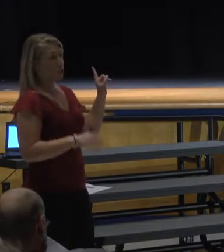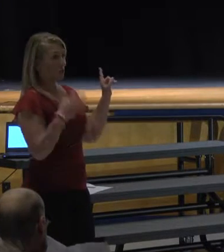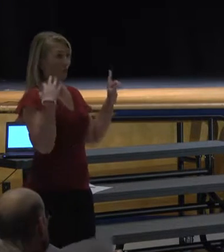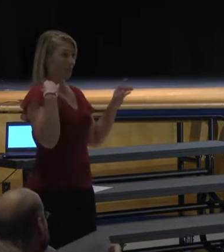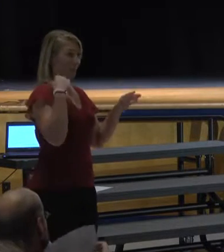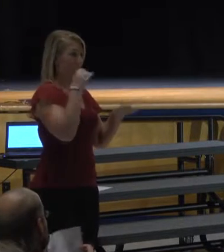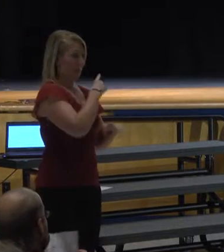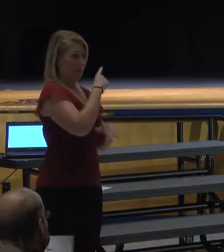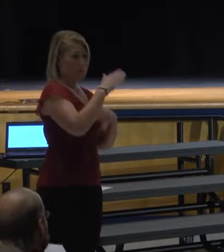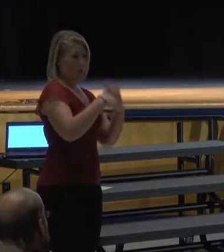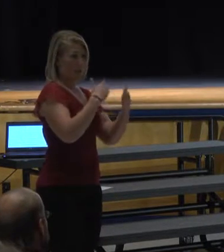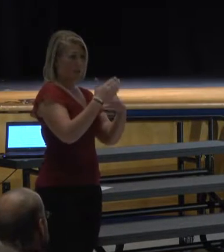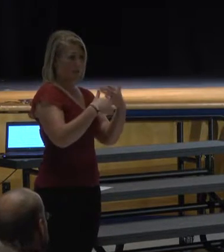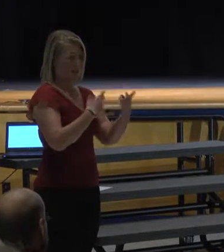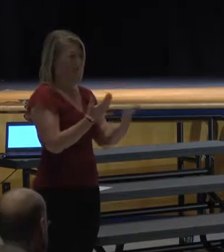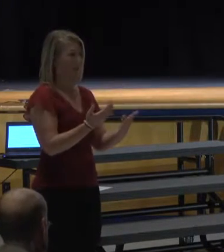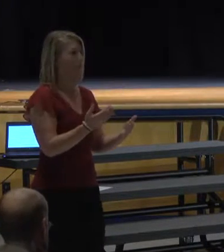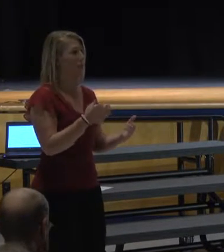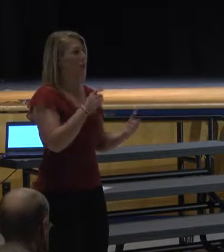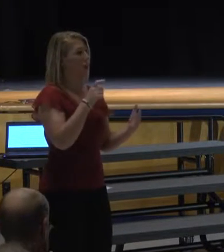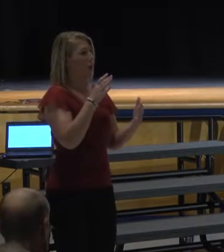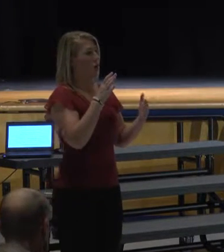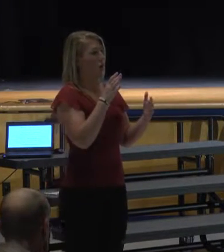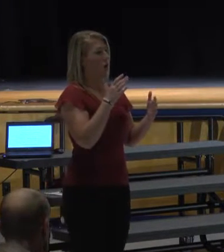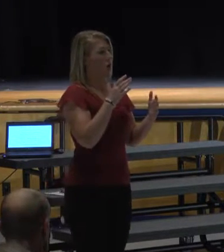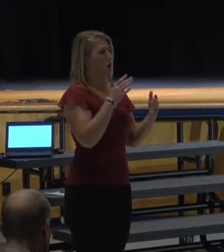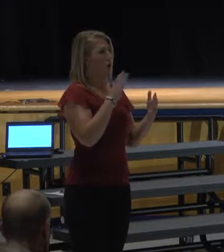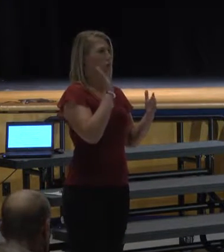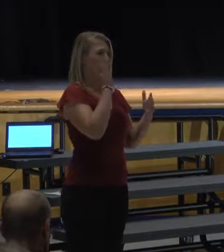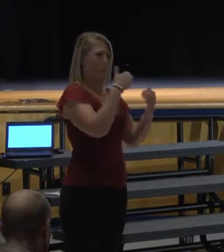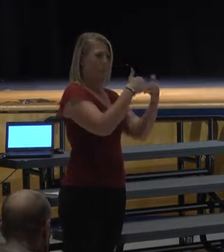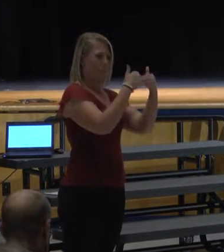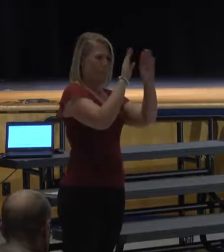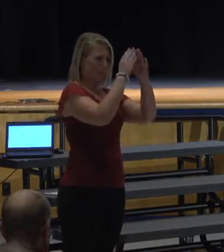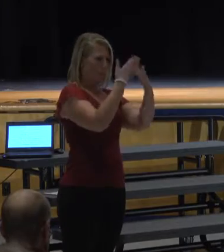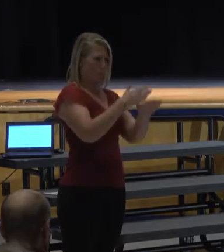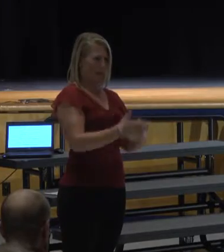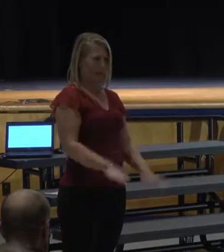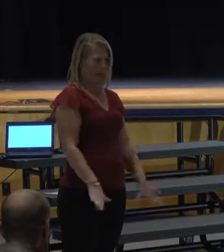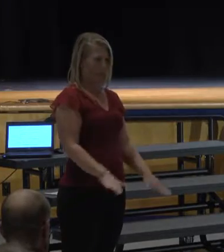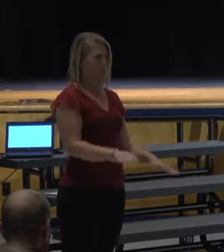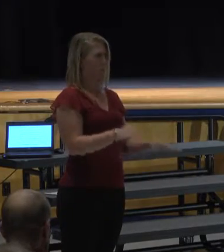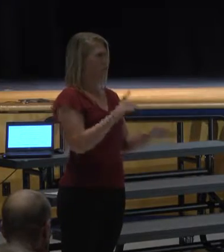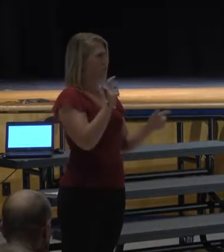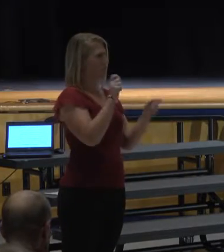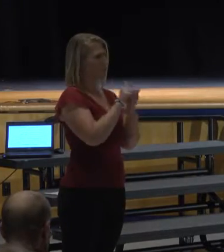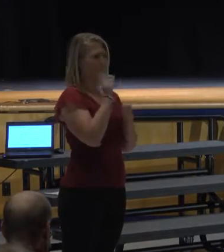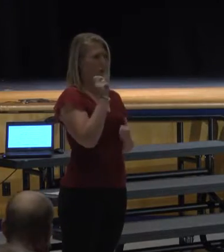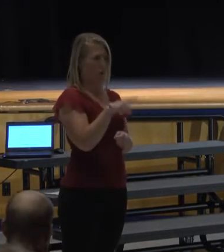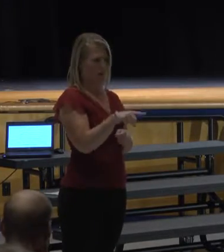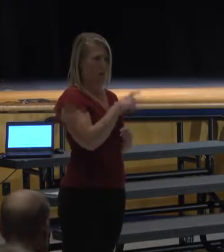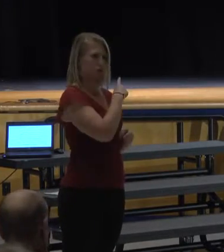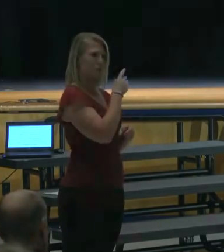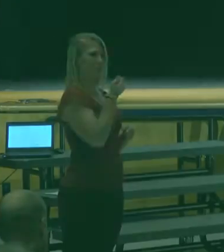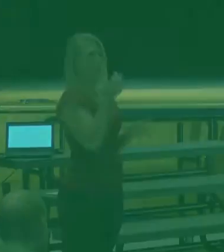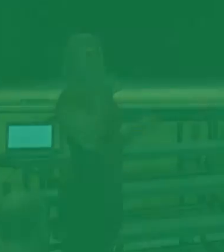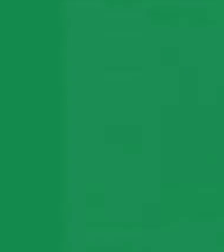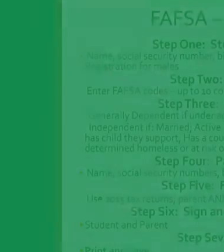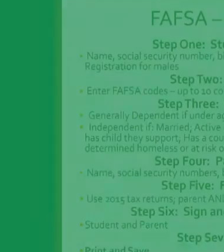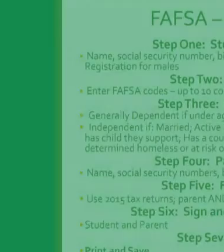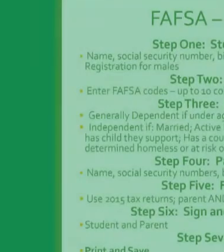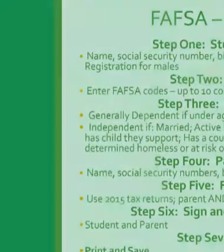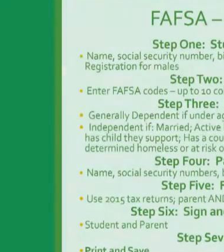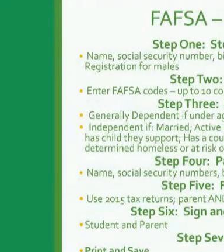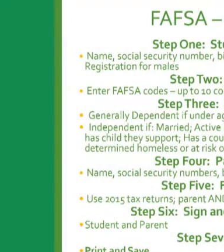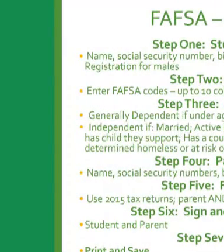simple, but if we're going to break it down to what it's asking, this kind of does it in a summarized way. After